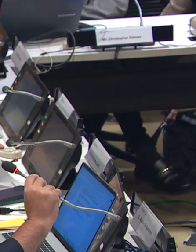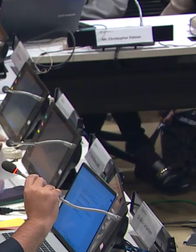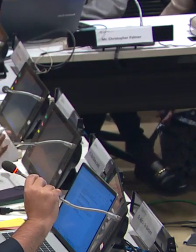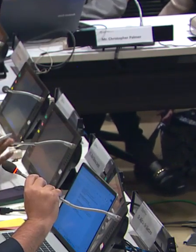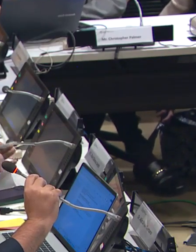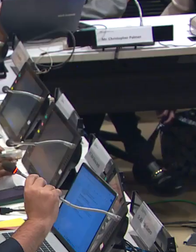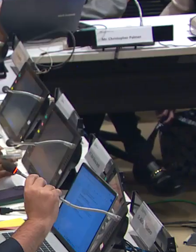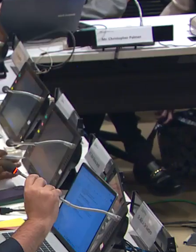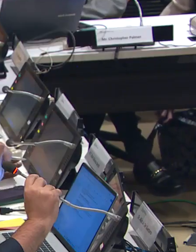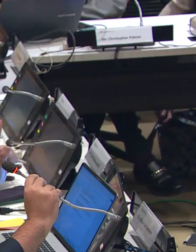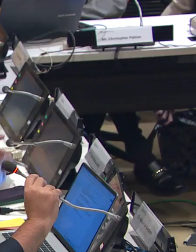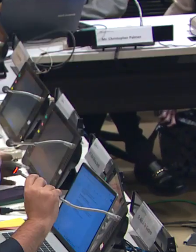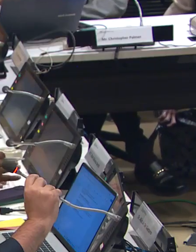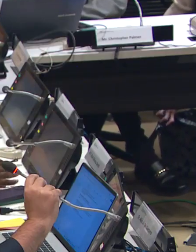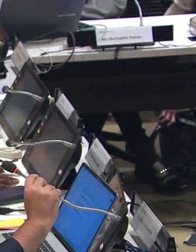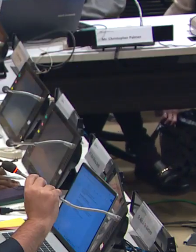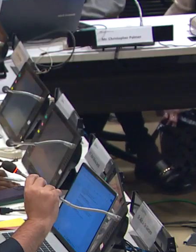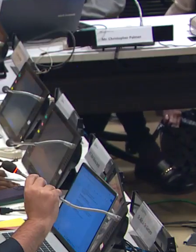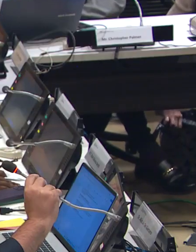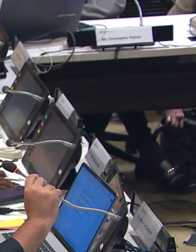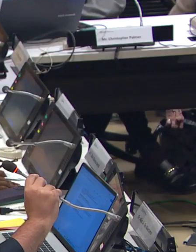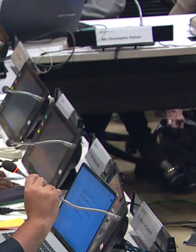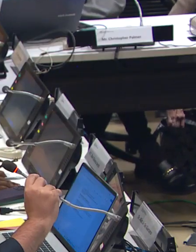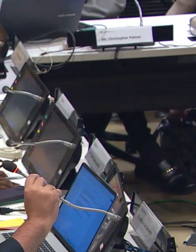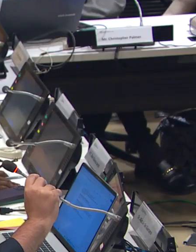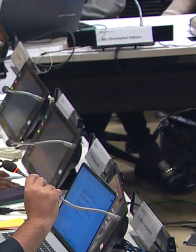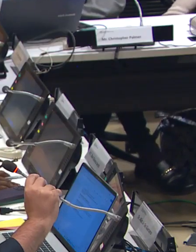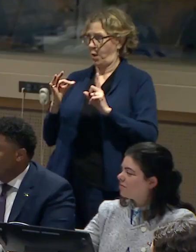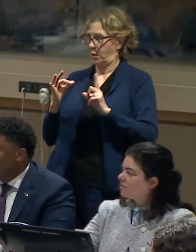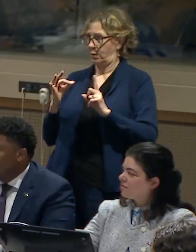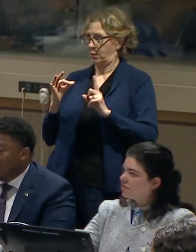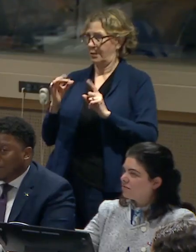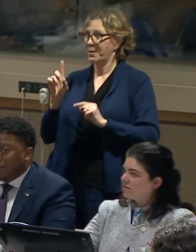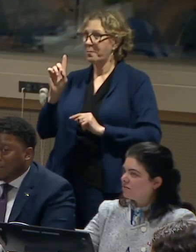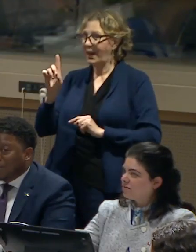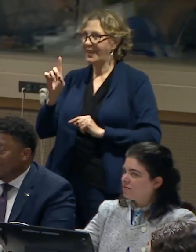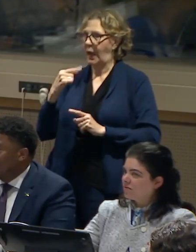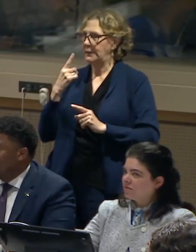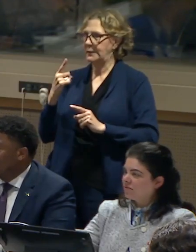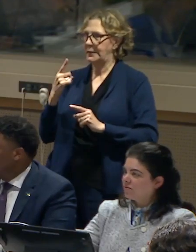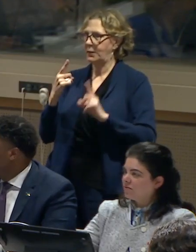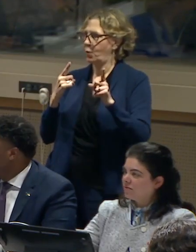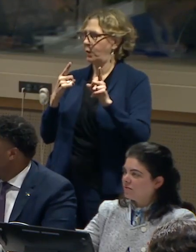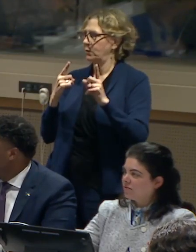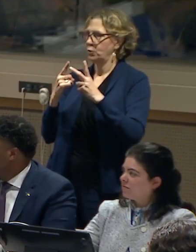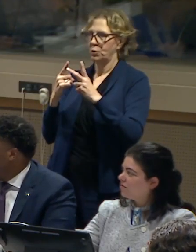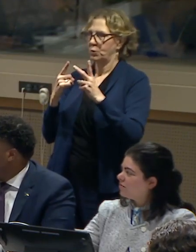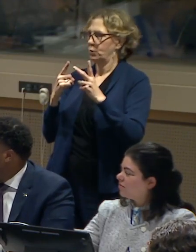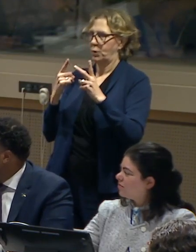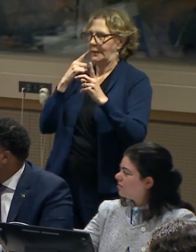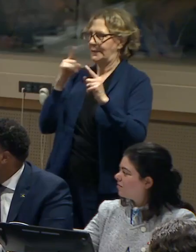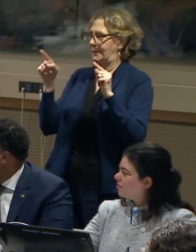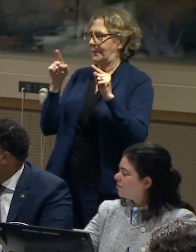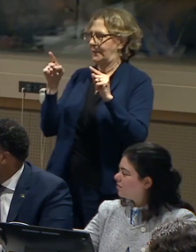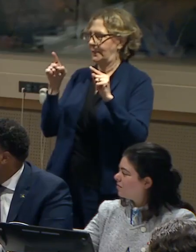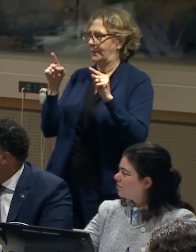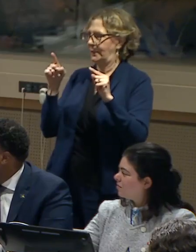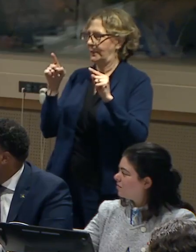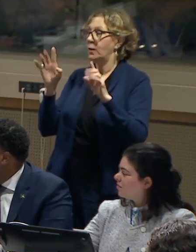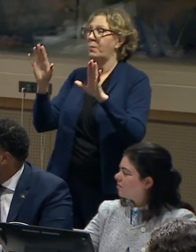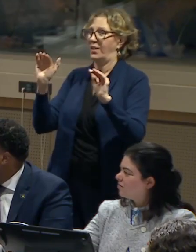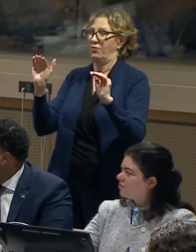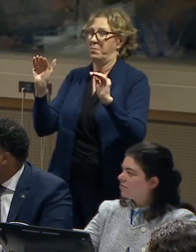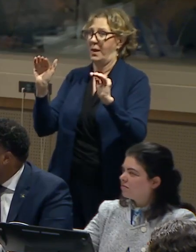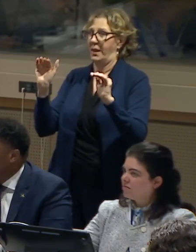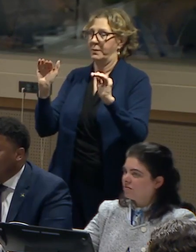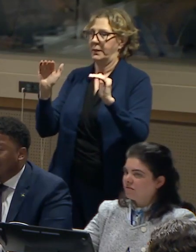might try to take one question, but just like, yes, so I see, okay, 1, 2. Just bear in mind, we might be kicked out